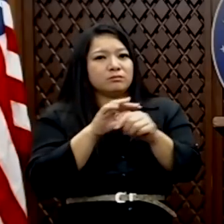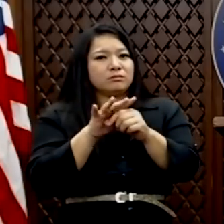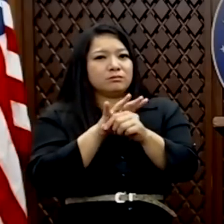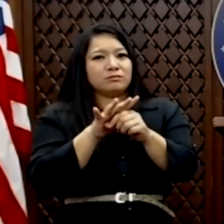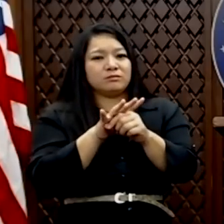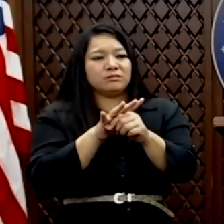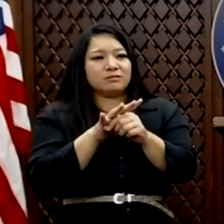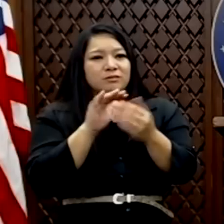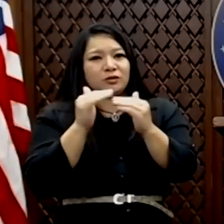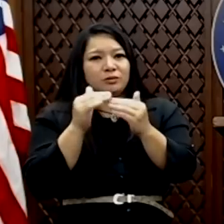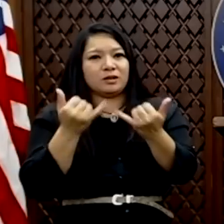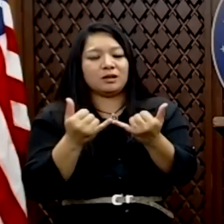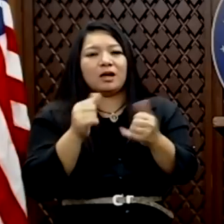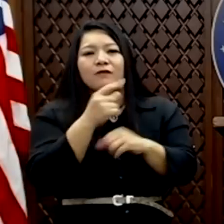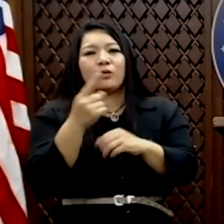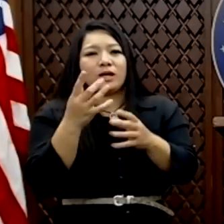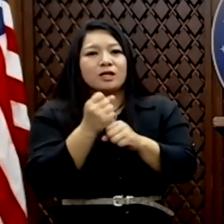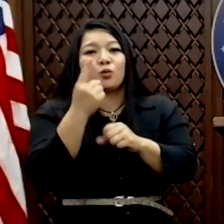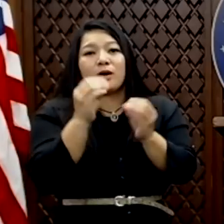Okay, everyone gets one more question.